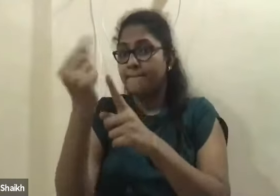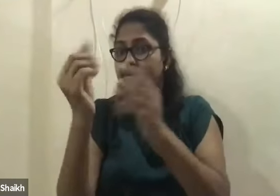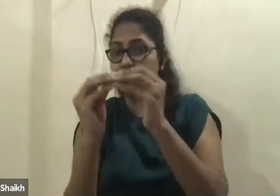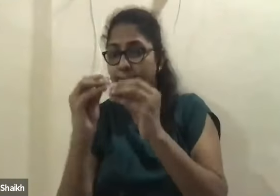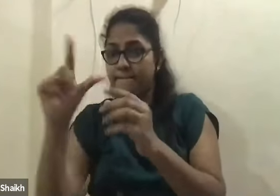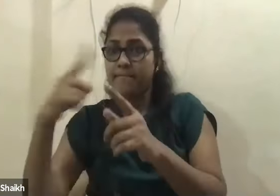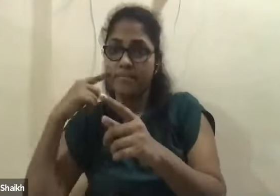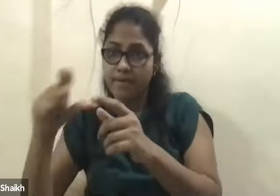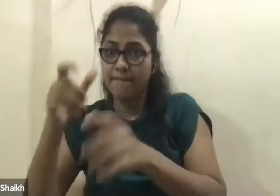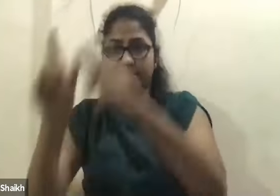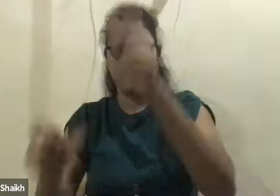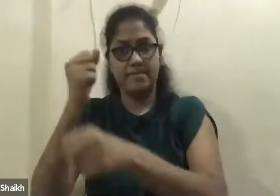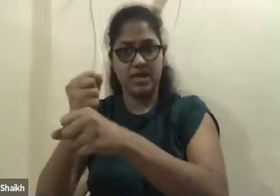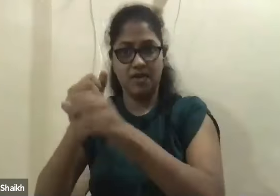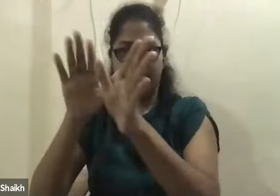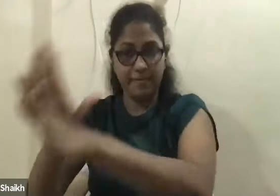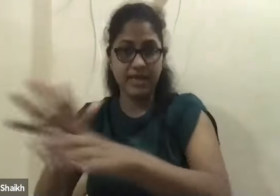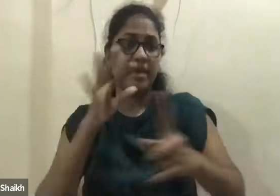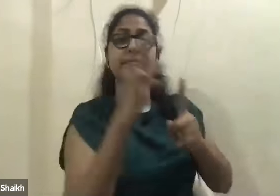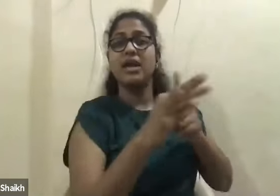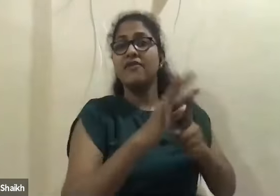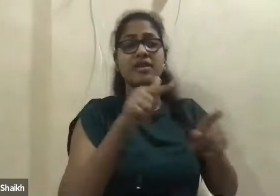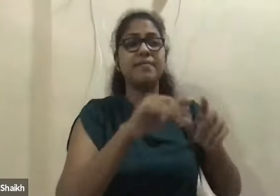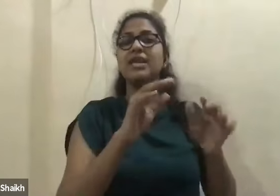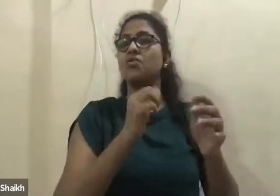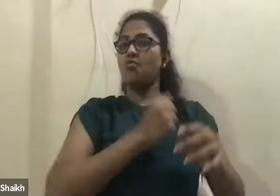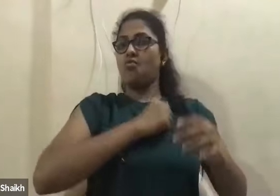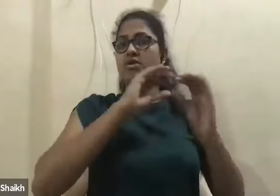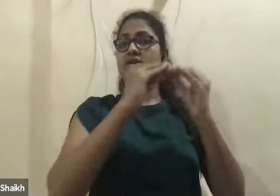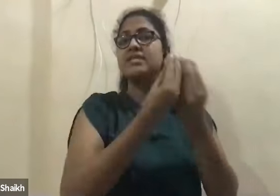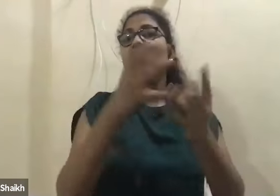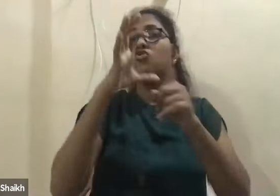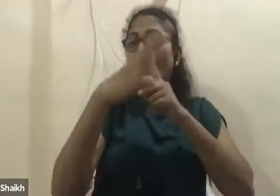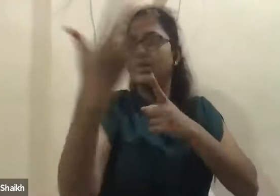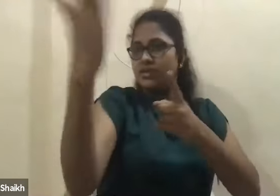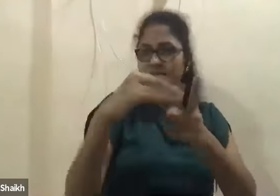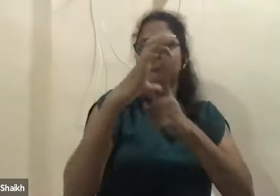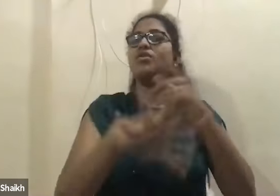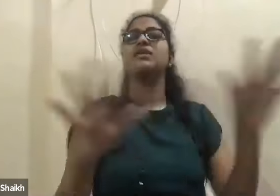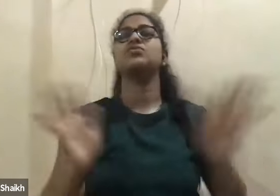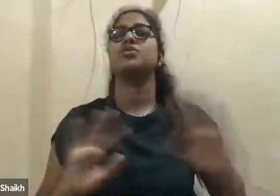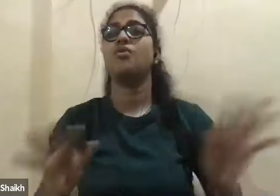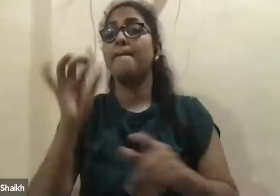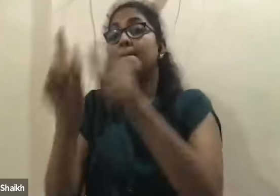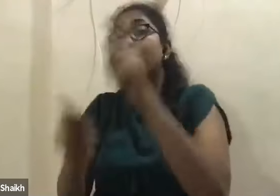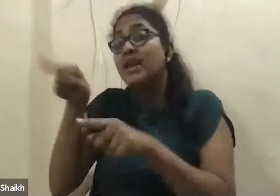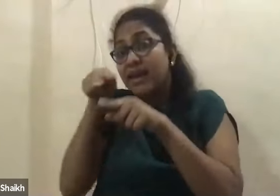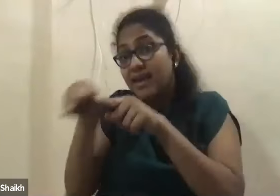trust property. They are not seeking donation. Right. That is in public trust. That's a public trust. For that, you need permission.